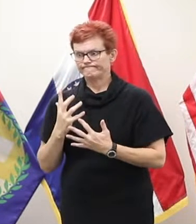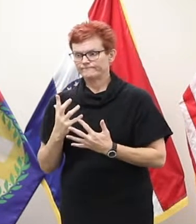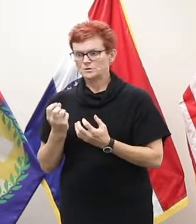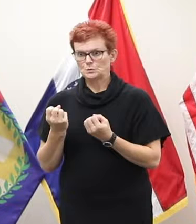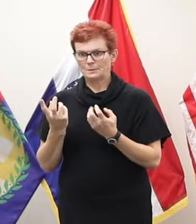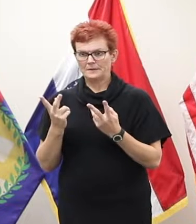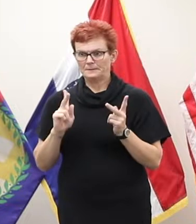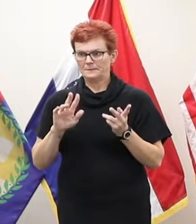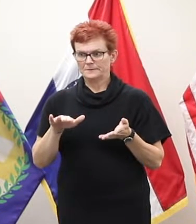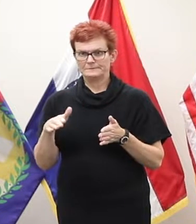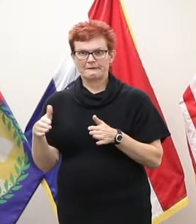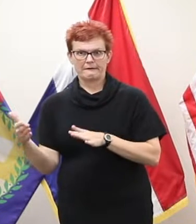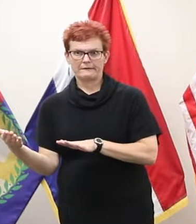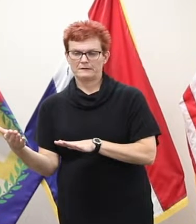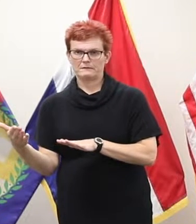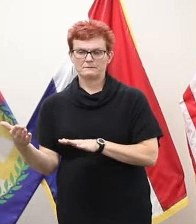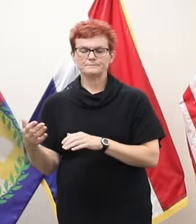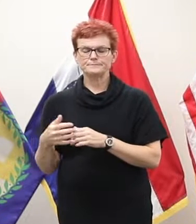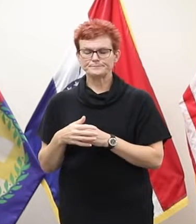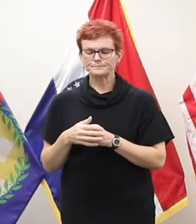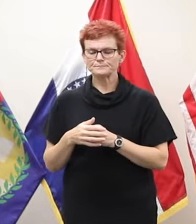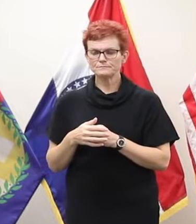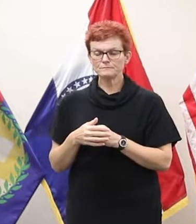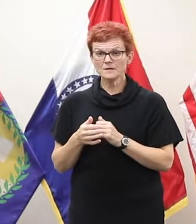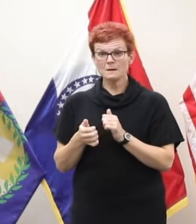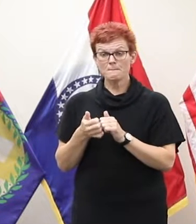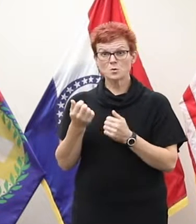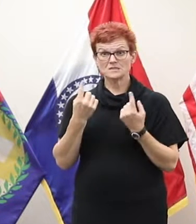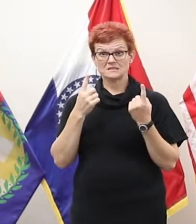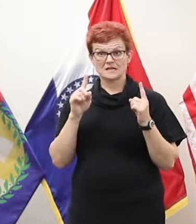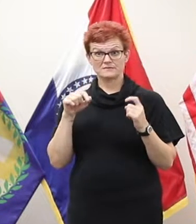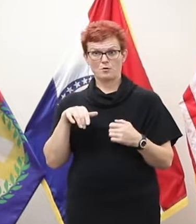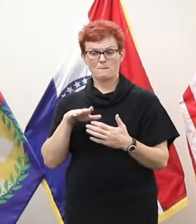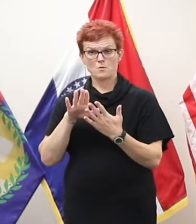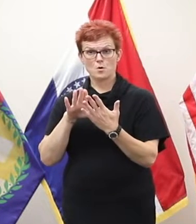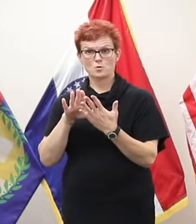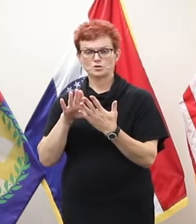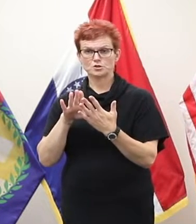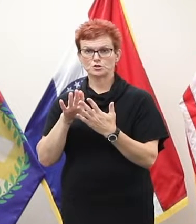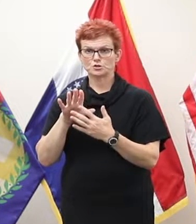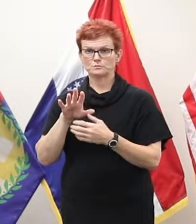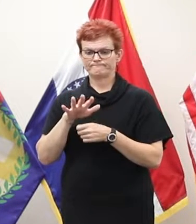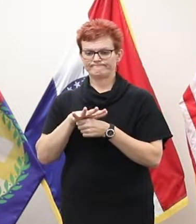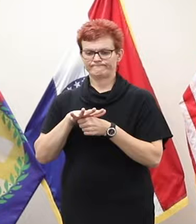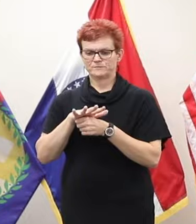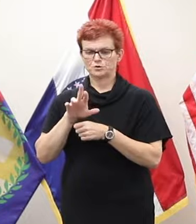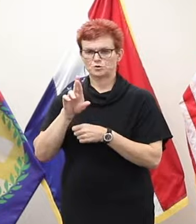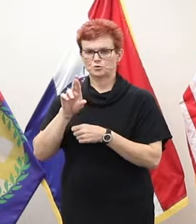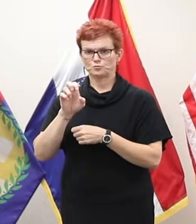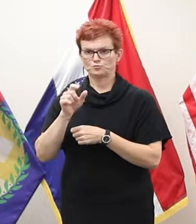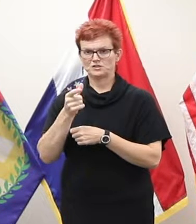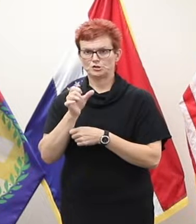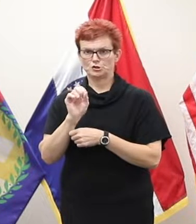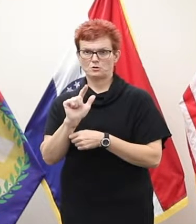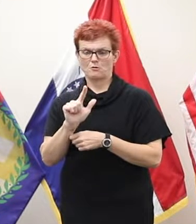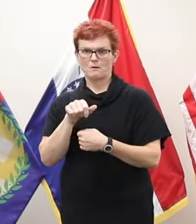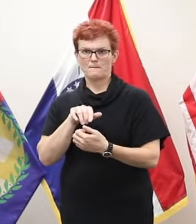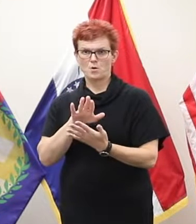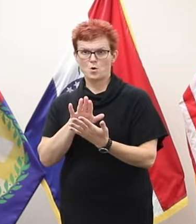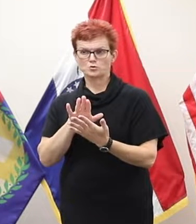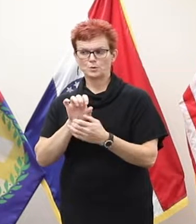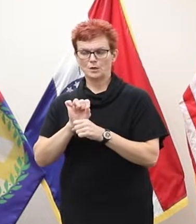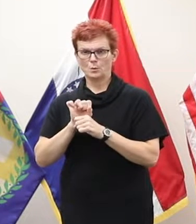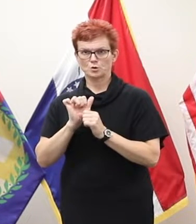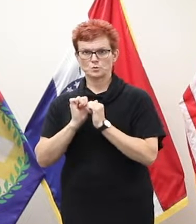our residents. The most successful approach is a regional approach, one where we can work together, pool